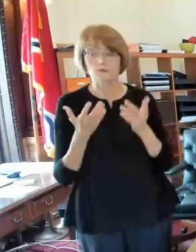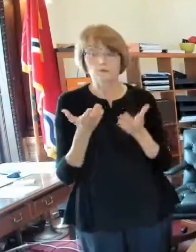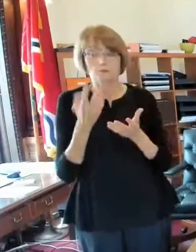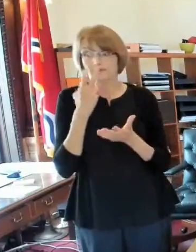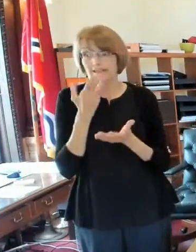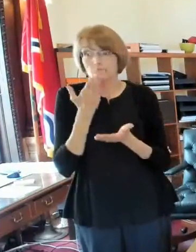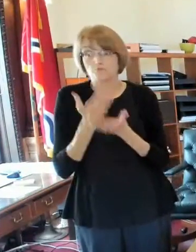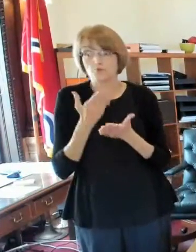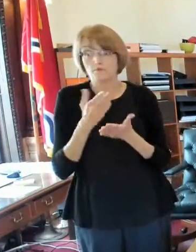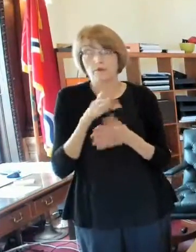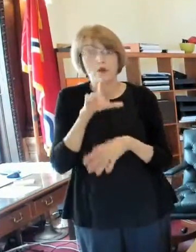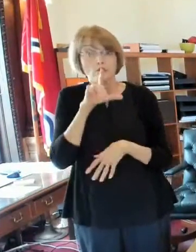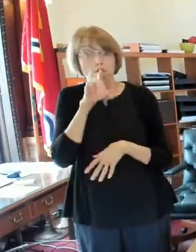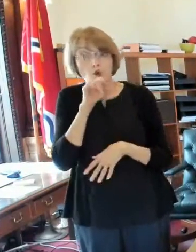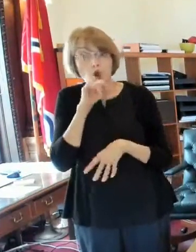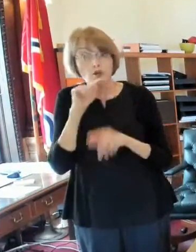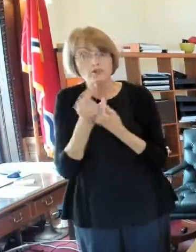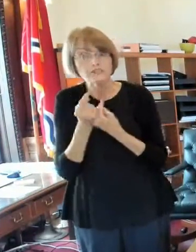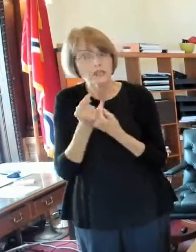the Cardinals. We've seen it